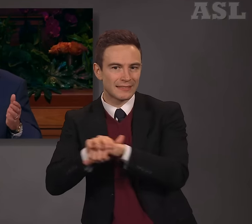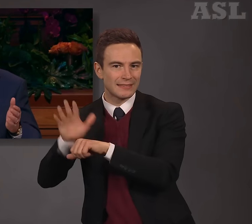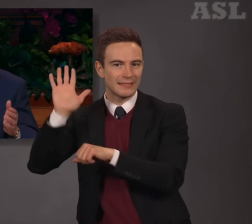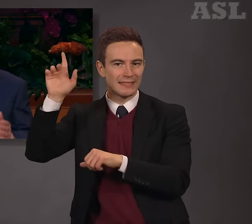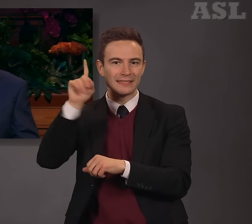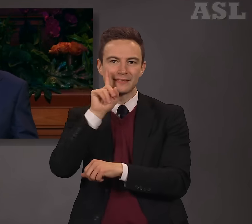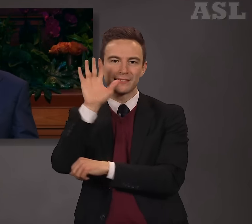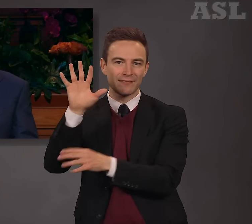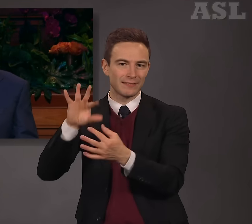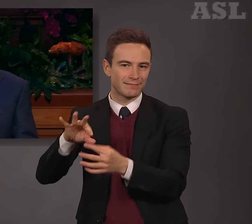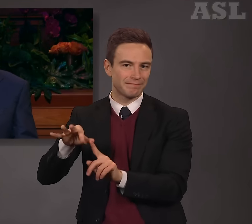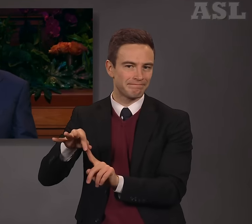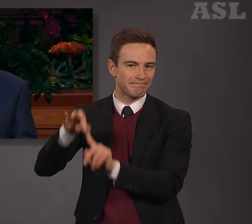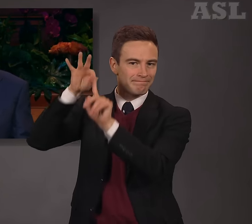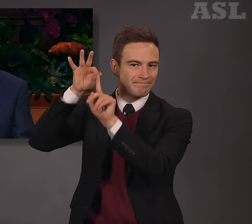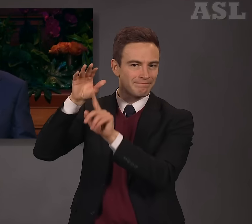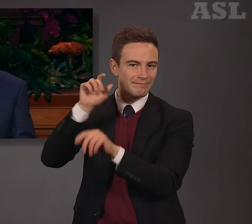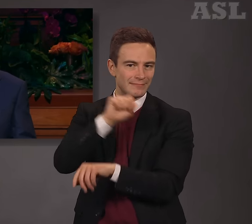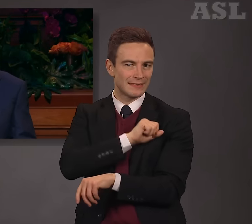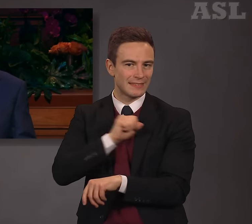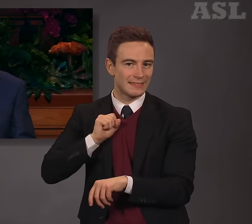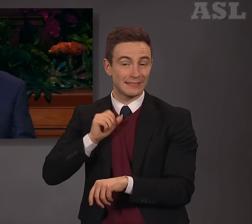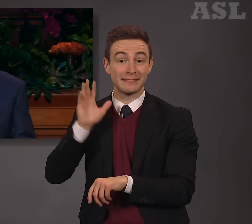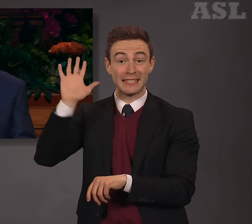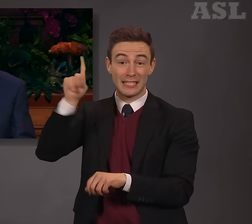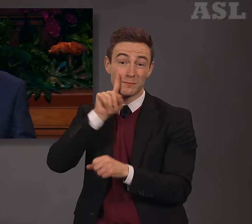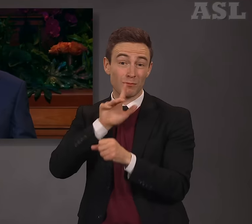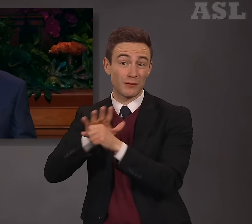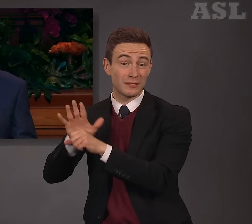his promises are being fulfilled.